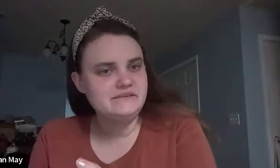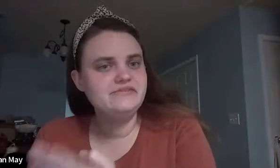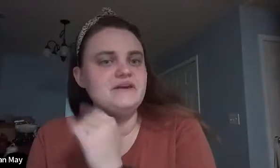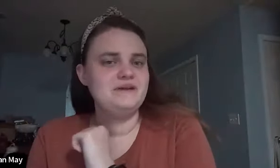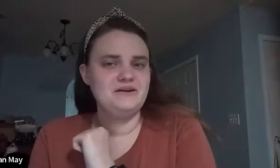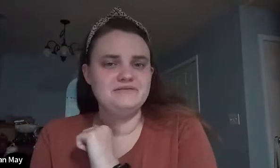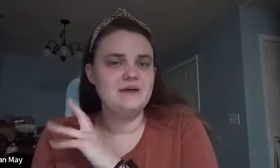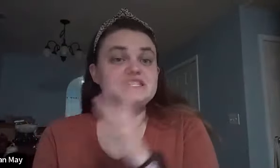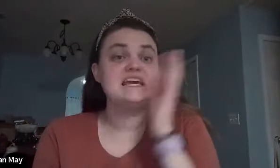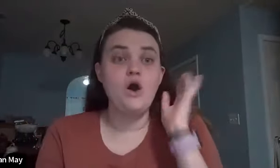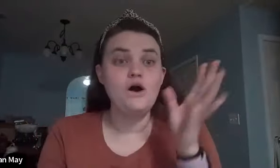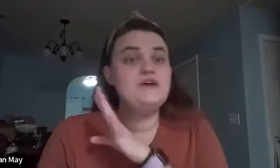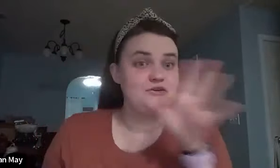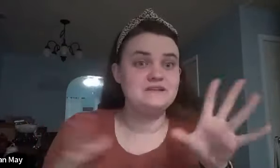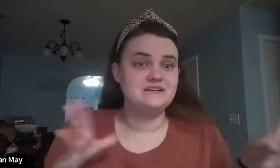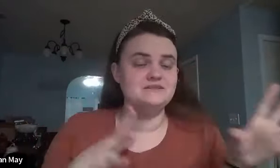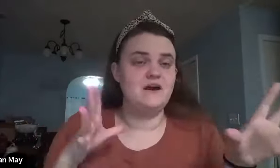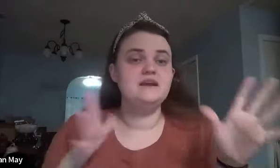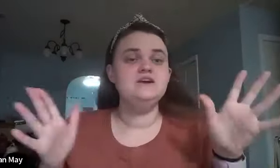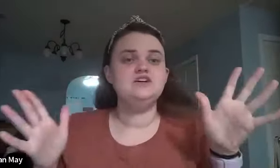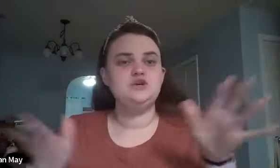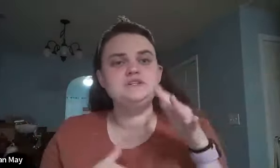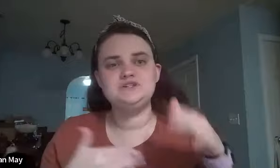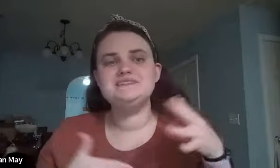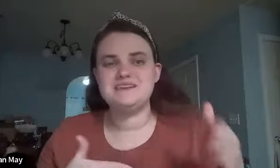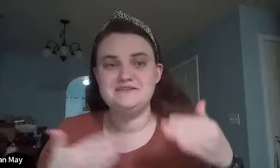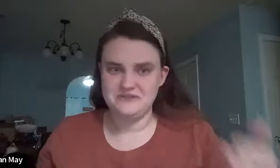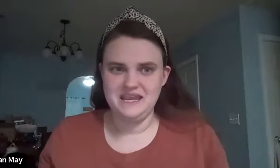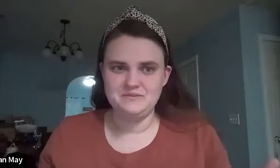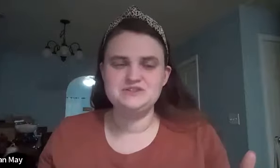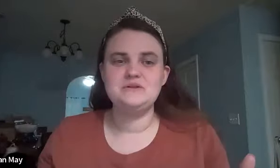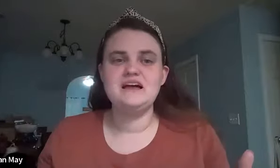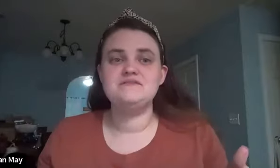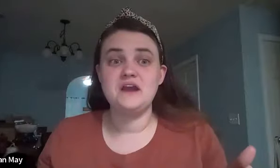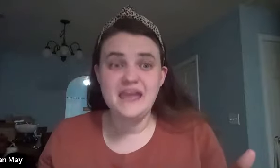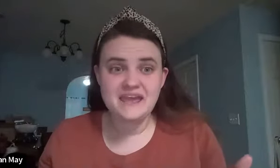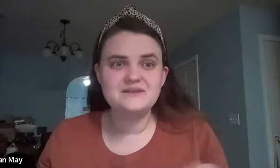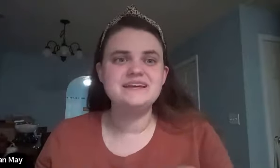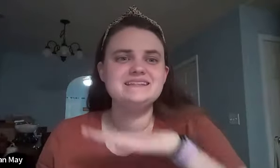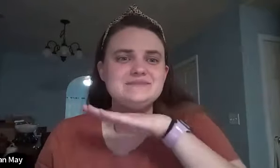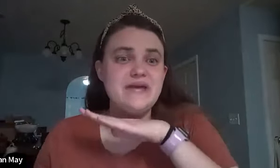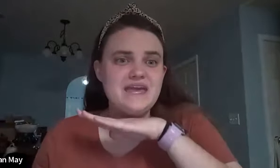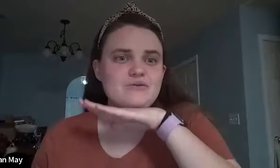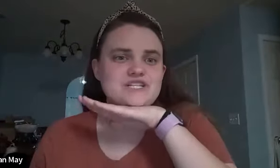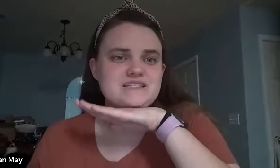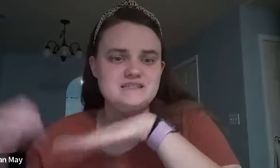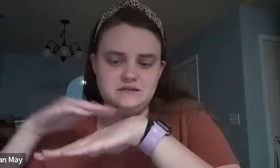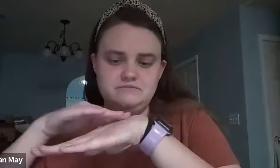beef. There we go. I'm saying all the other ones that are not. You would do the sign for the animal. So like for ham, it's pig, which is back